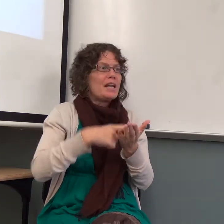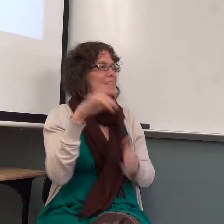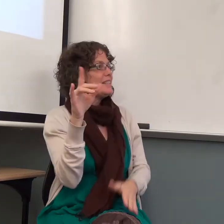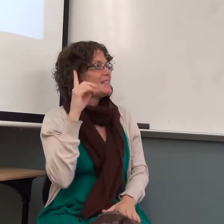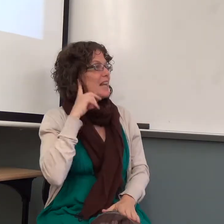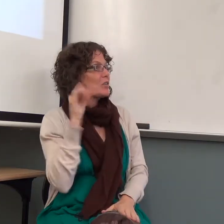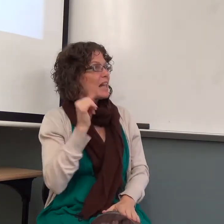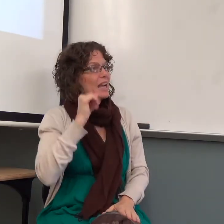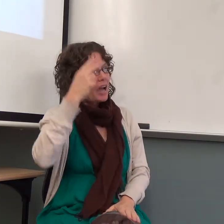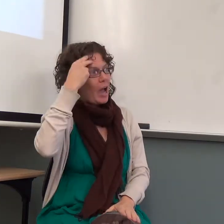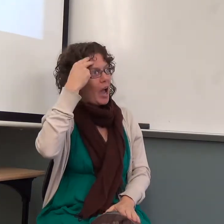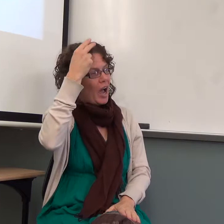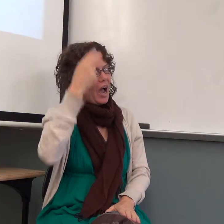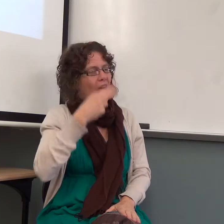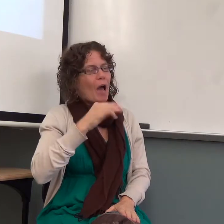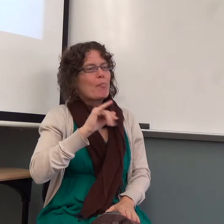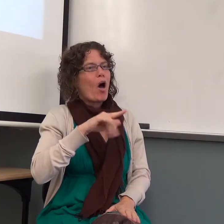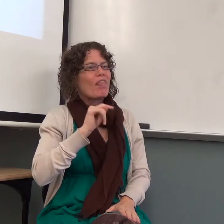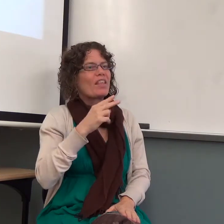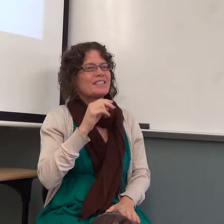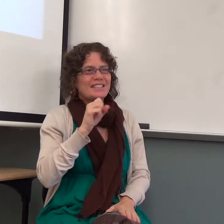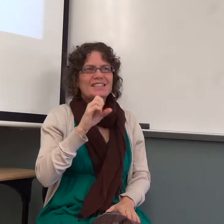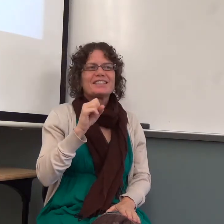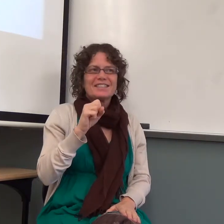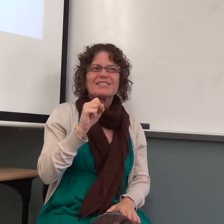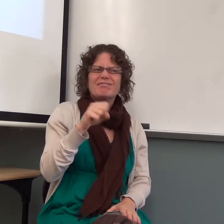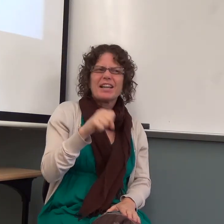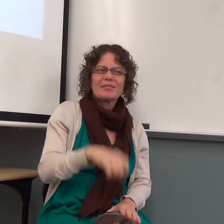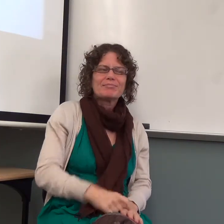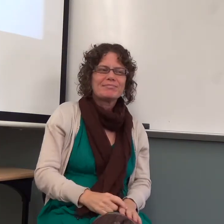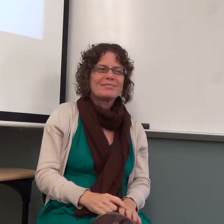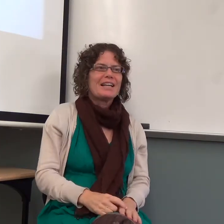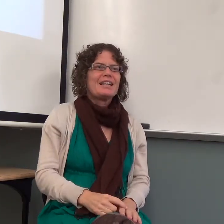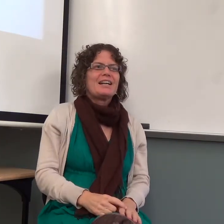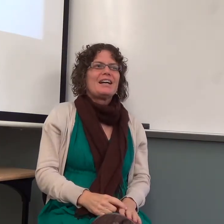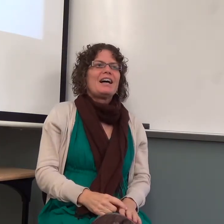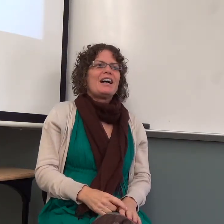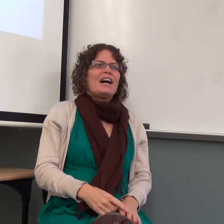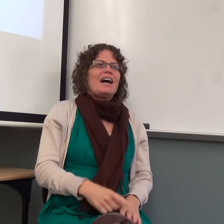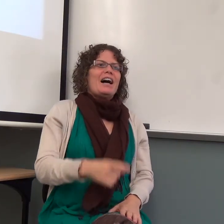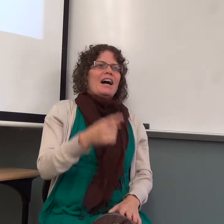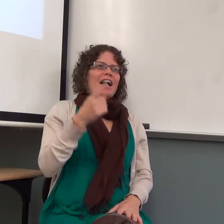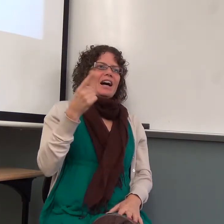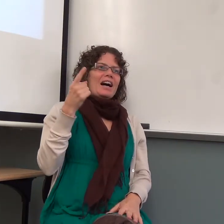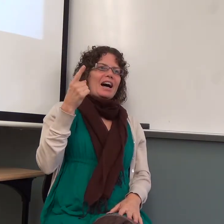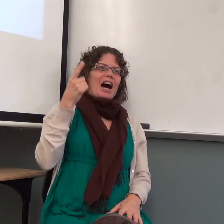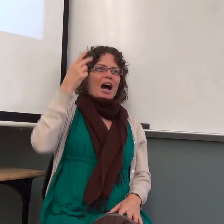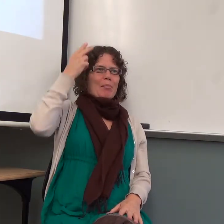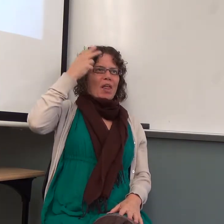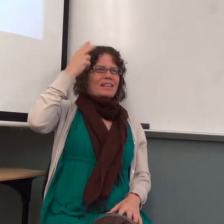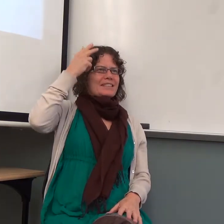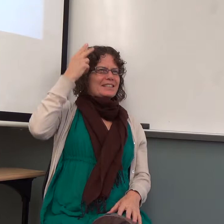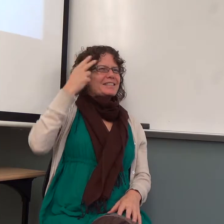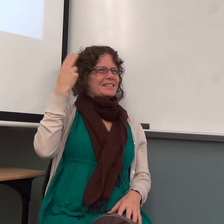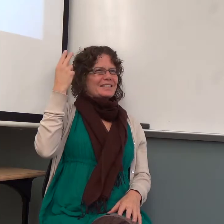there. Consider whether or not they need convincing. Ah, here's the thing. If you're telling someone